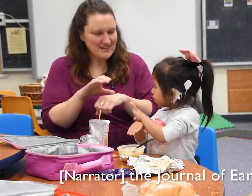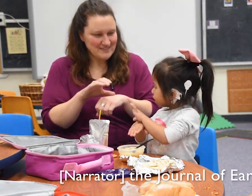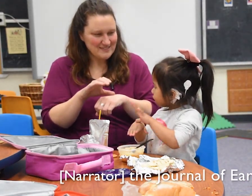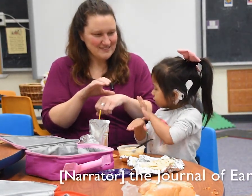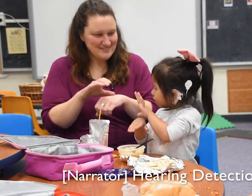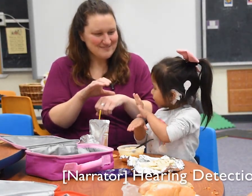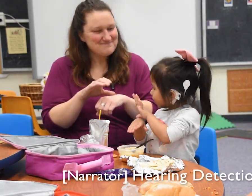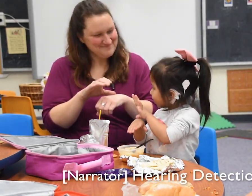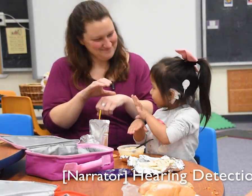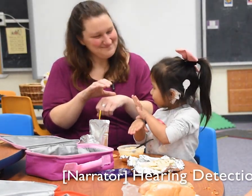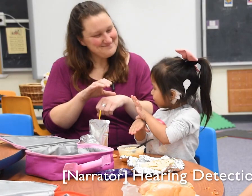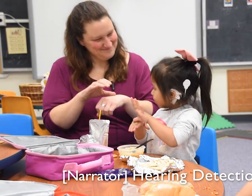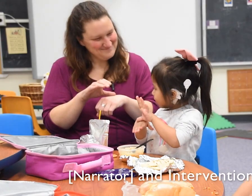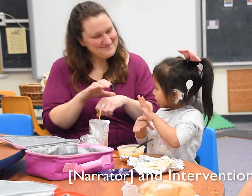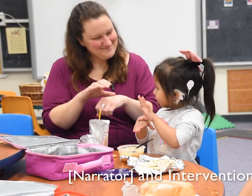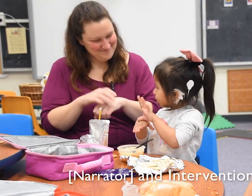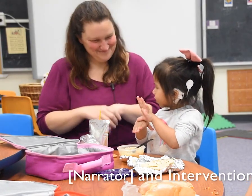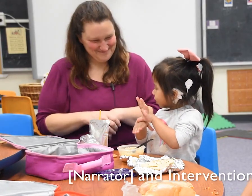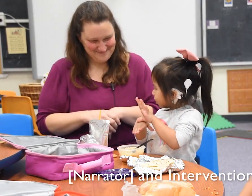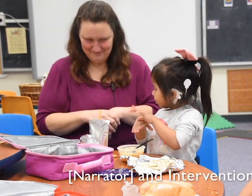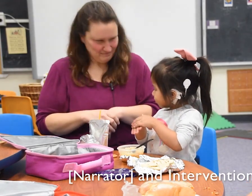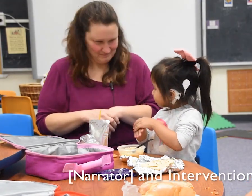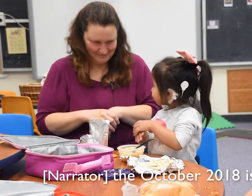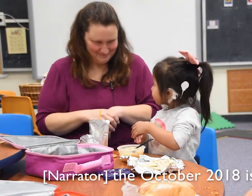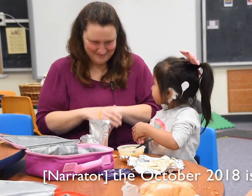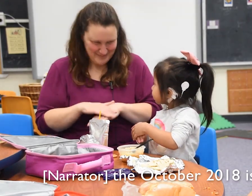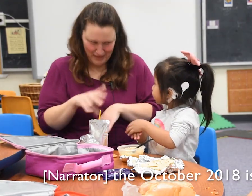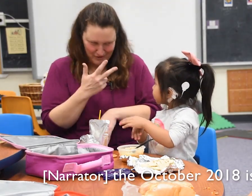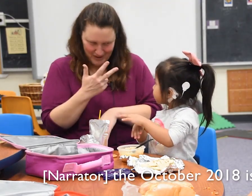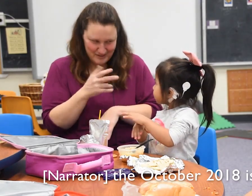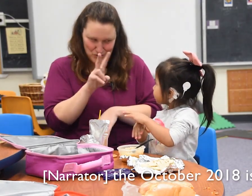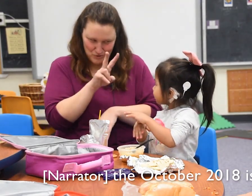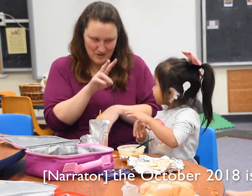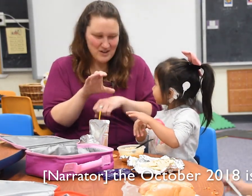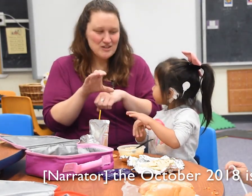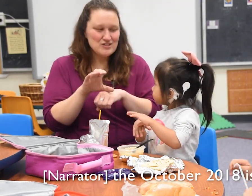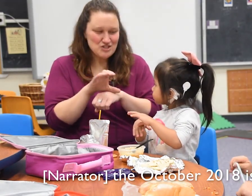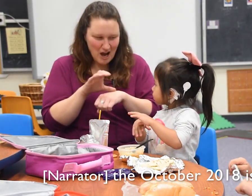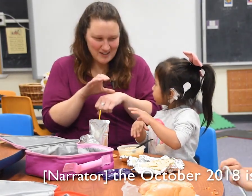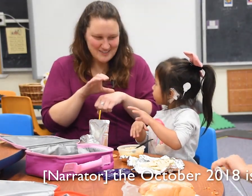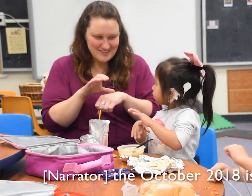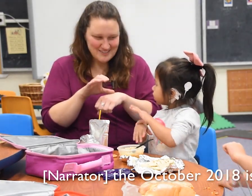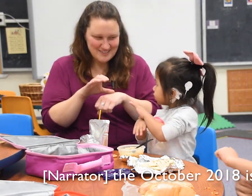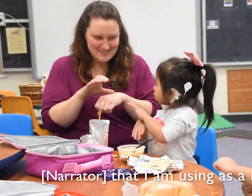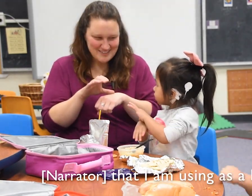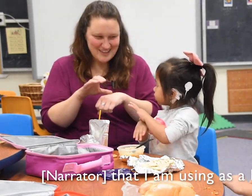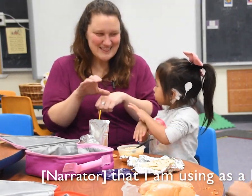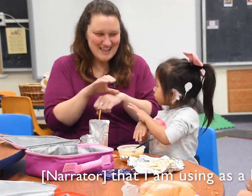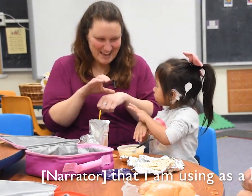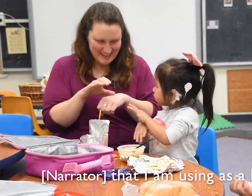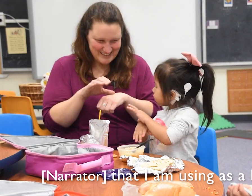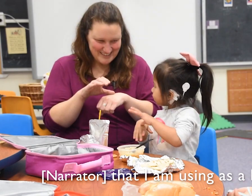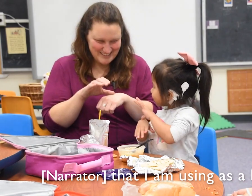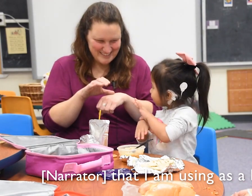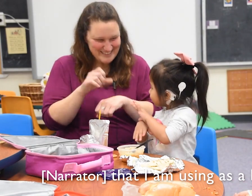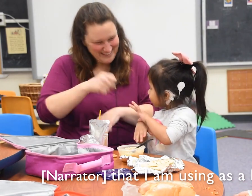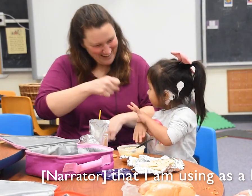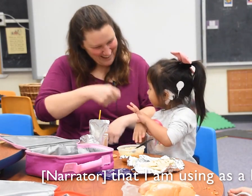Early Hearing Detection and Intervention, the October 2018 issue that I am using as a basis